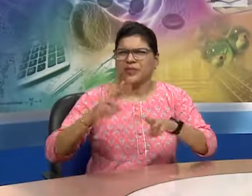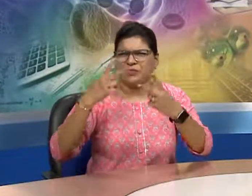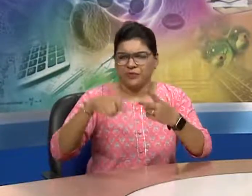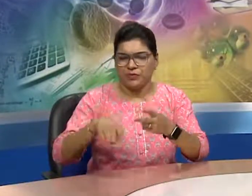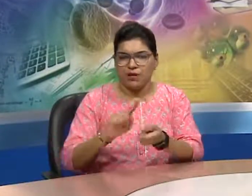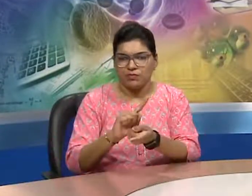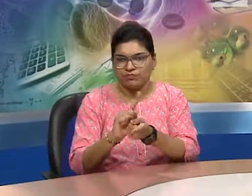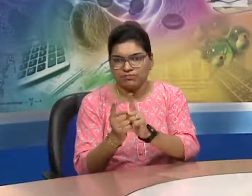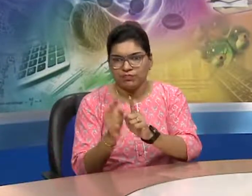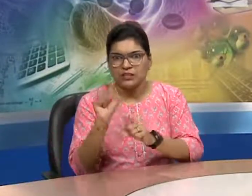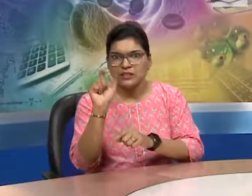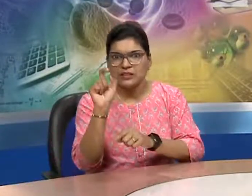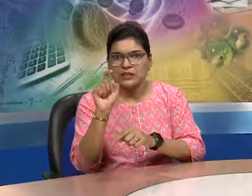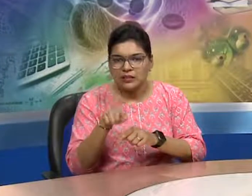Just like when you have